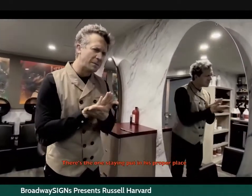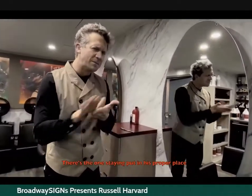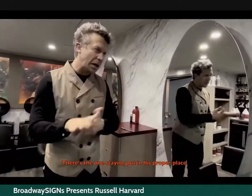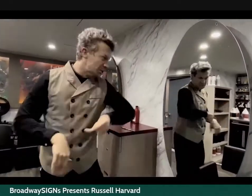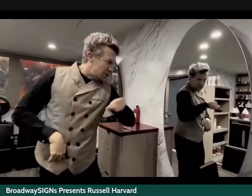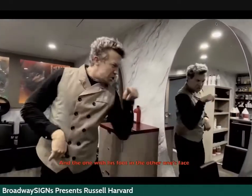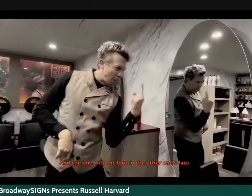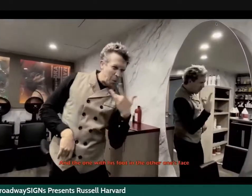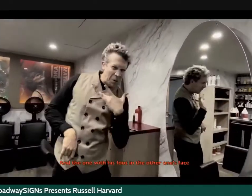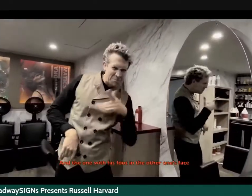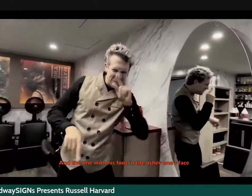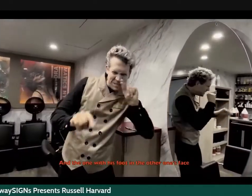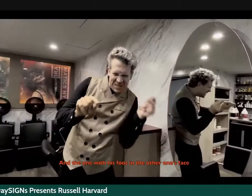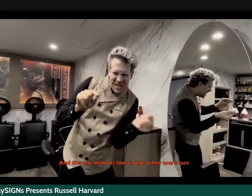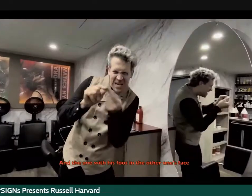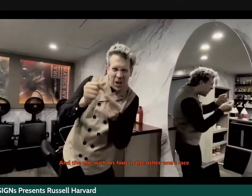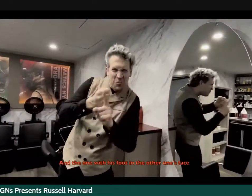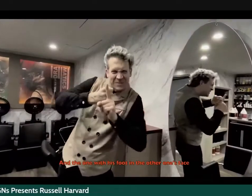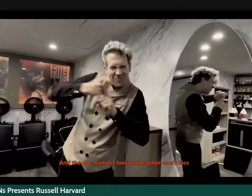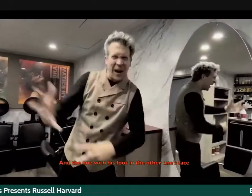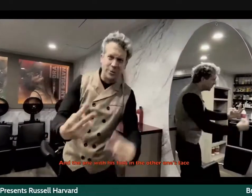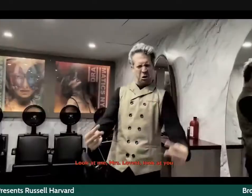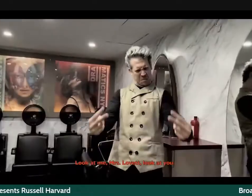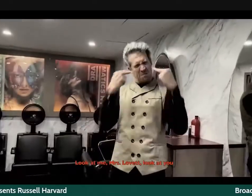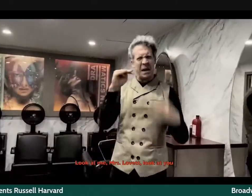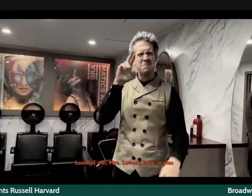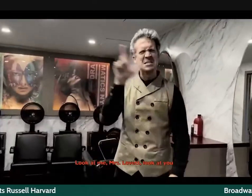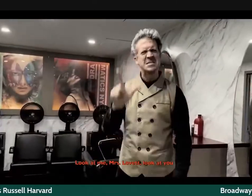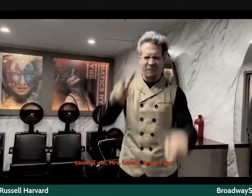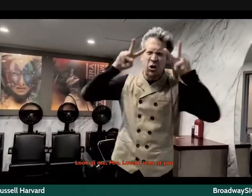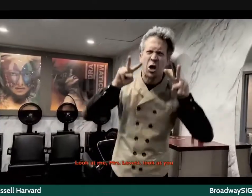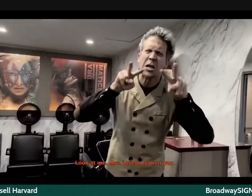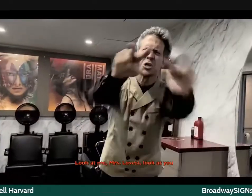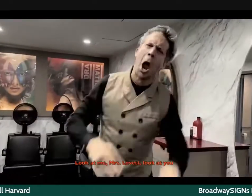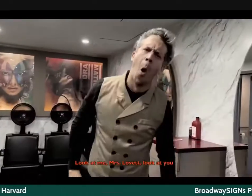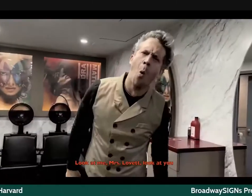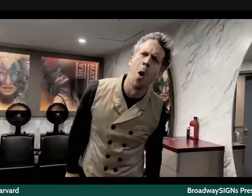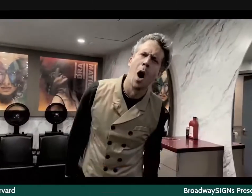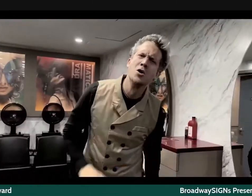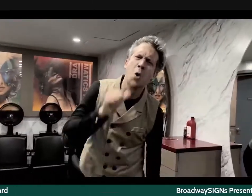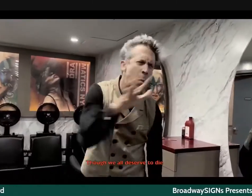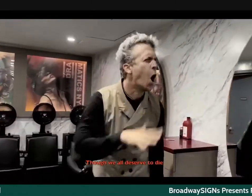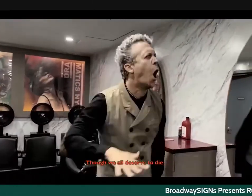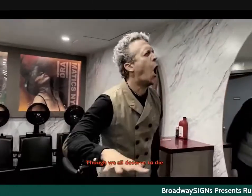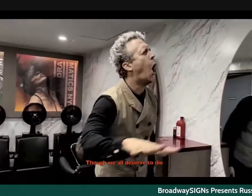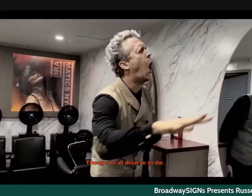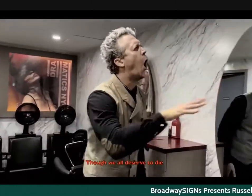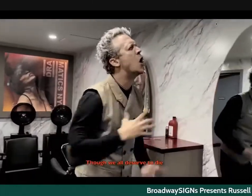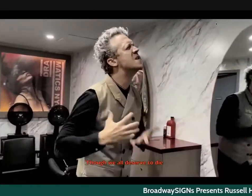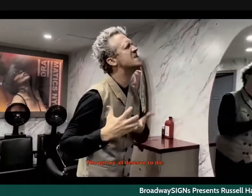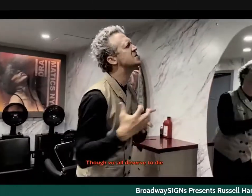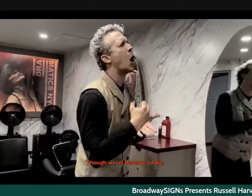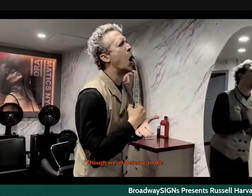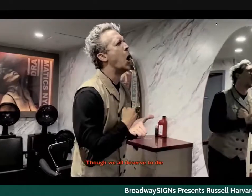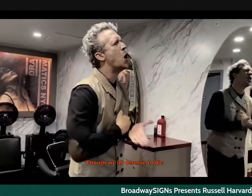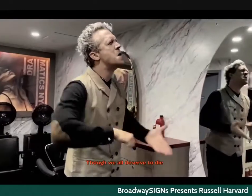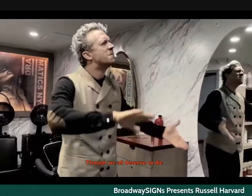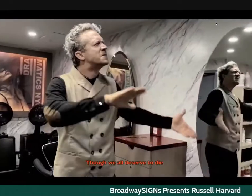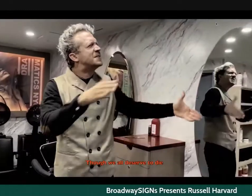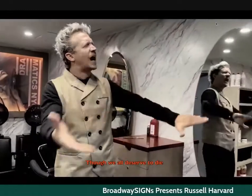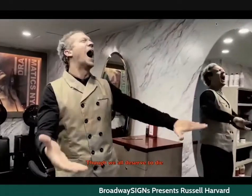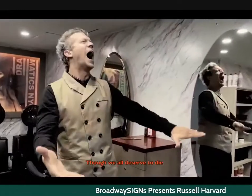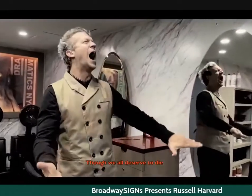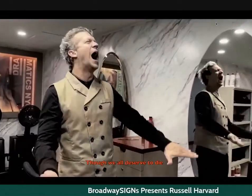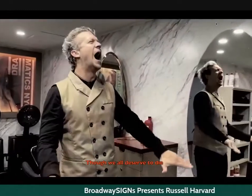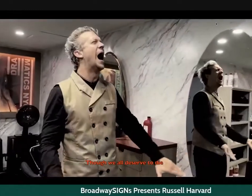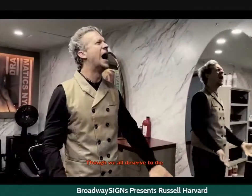in his proper place, and the one with his foot in the other one's face. Look at me, Mrs. Lovett, look at you. But we all